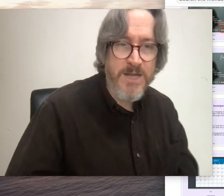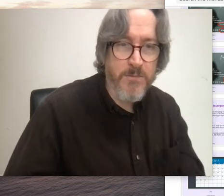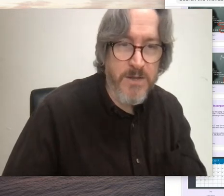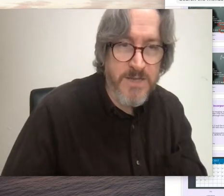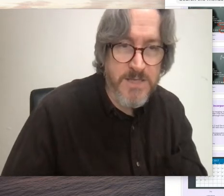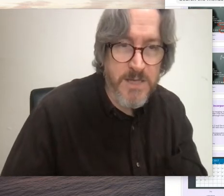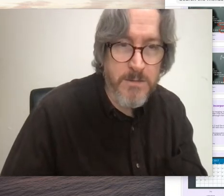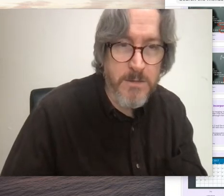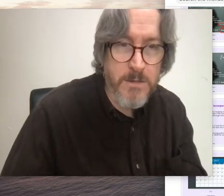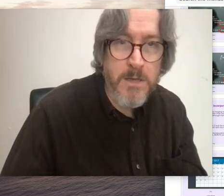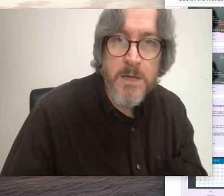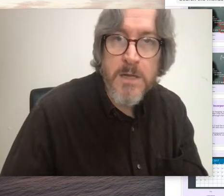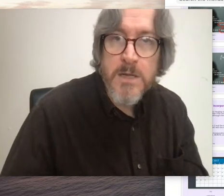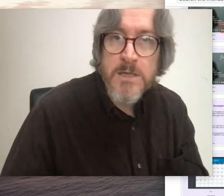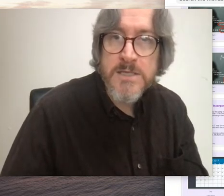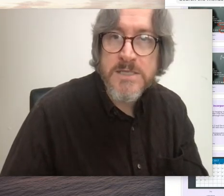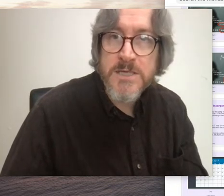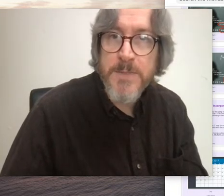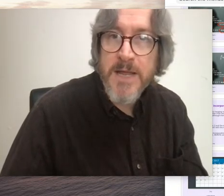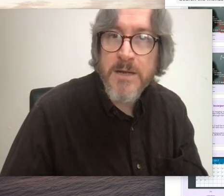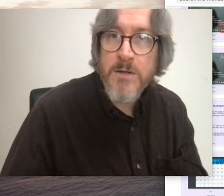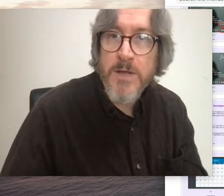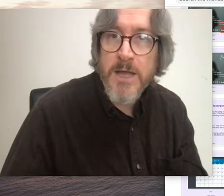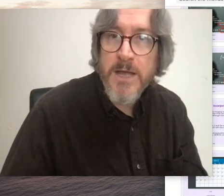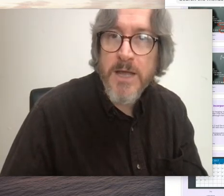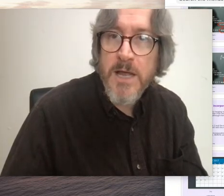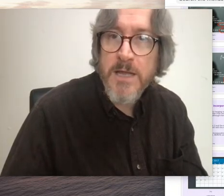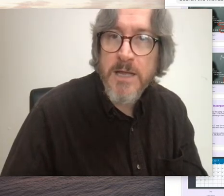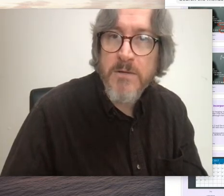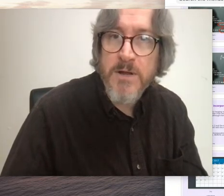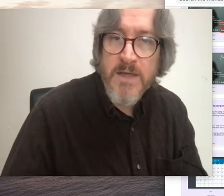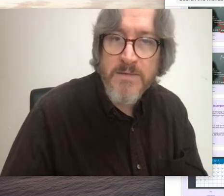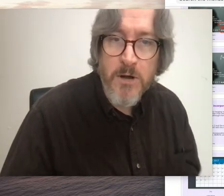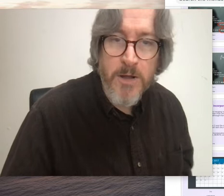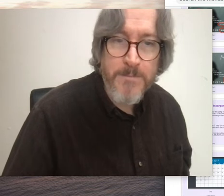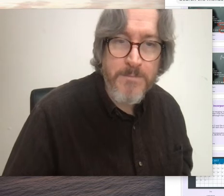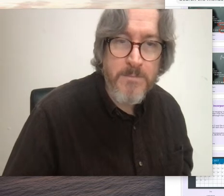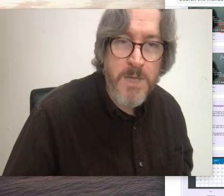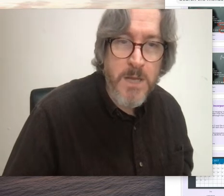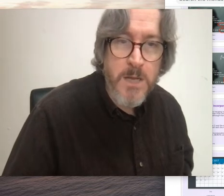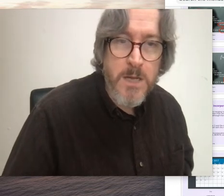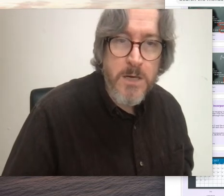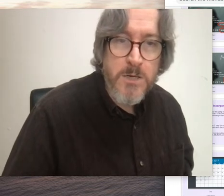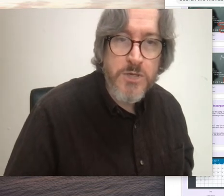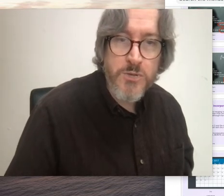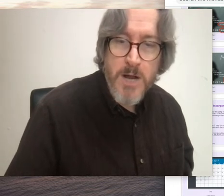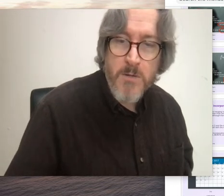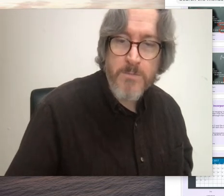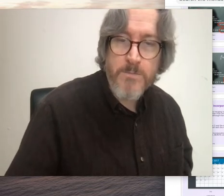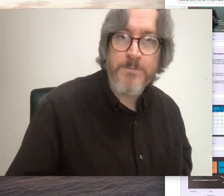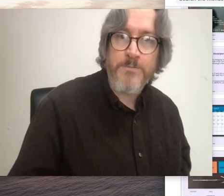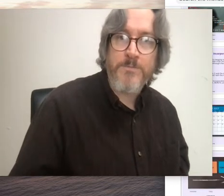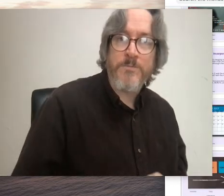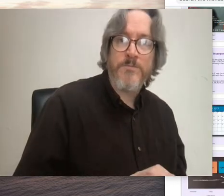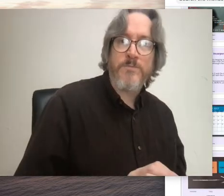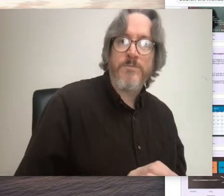How do I get rid of this thing? This is such a pain. Okay, I can get rid of that there. Okay. Sure enough.